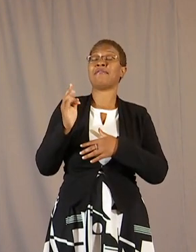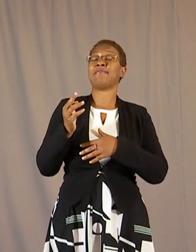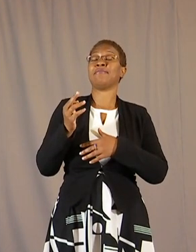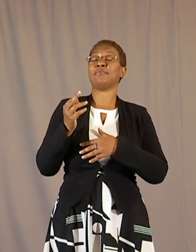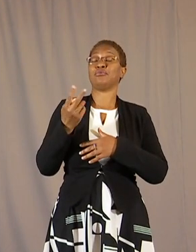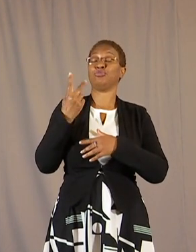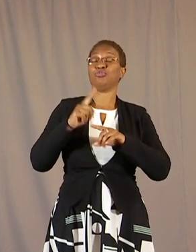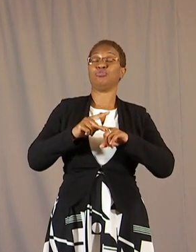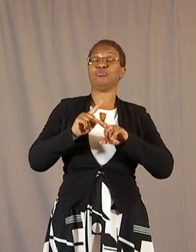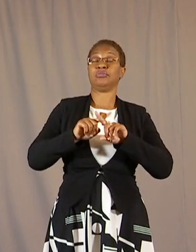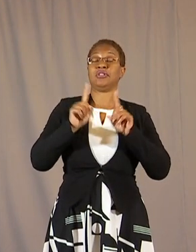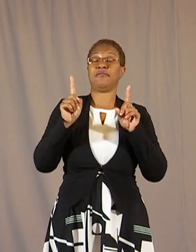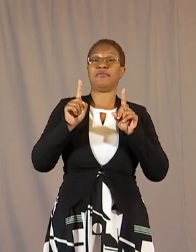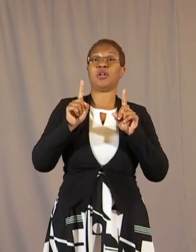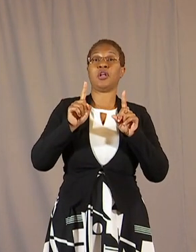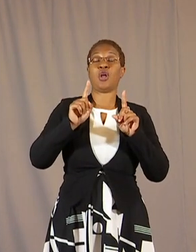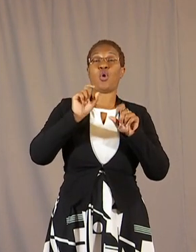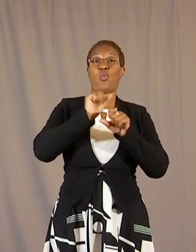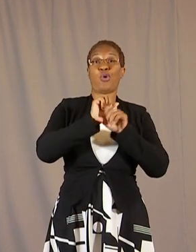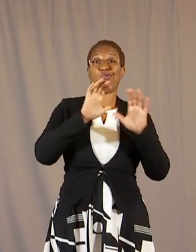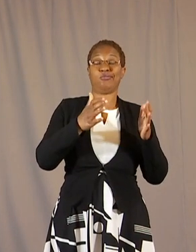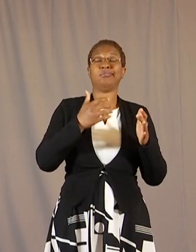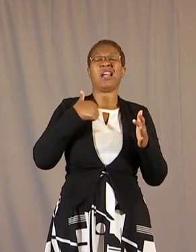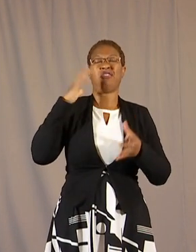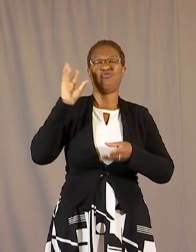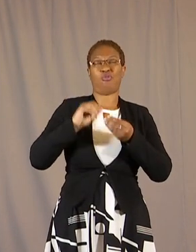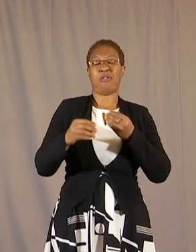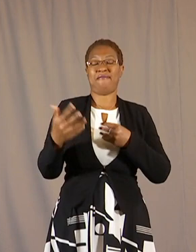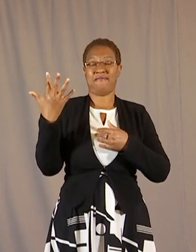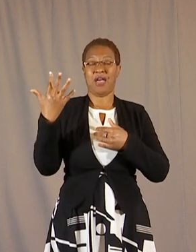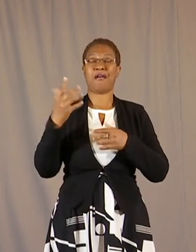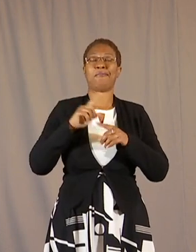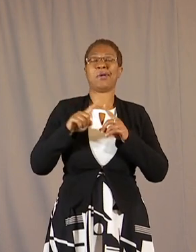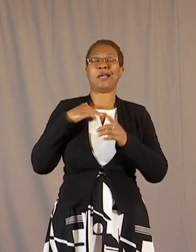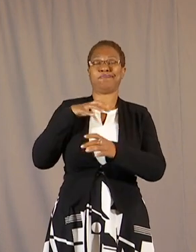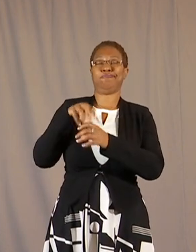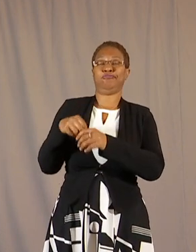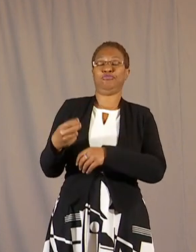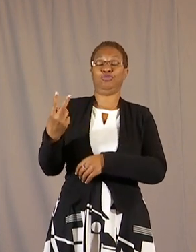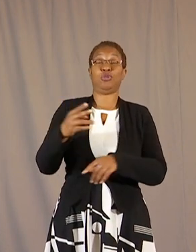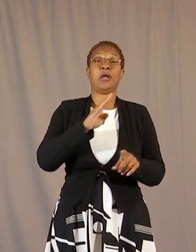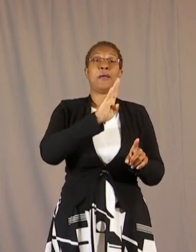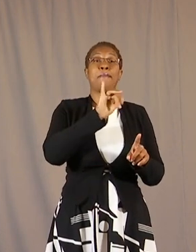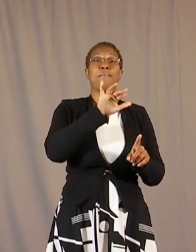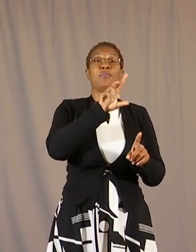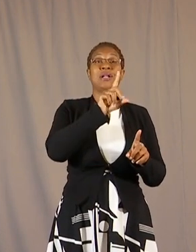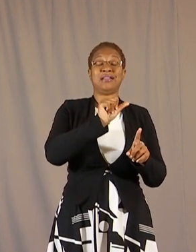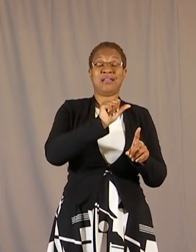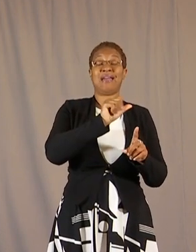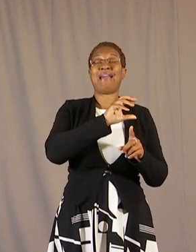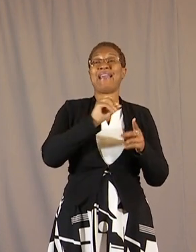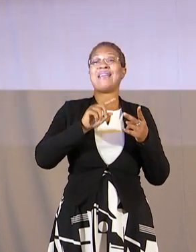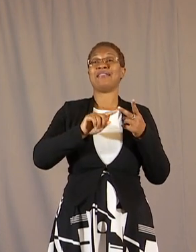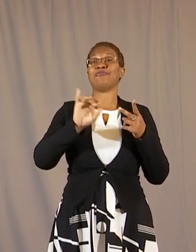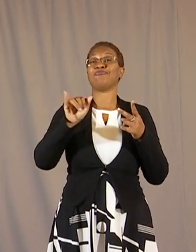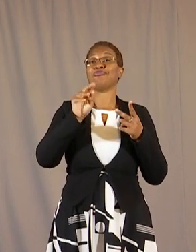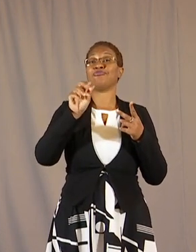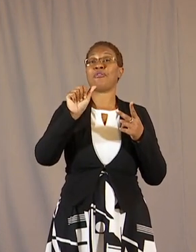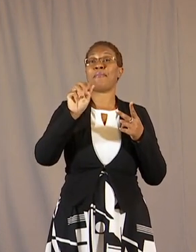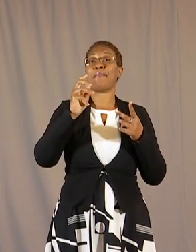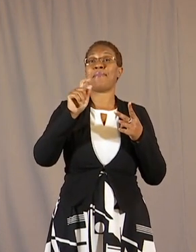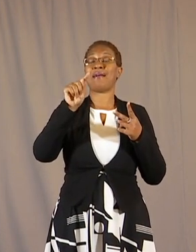groups. There were five work groups in total, and Brenda and Jametta led two of them. And